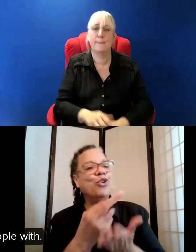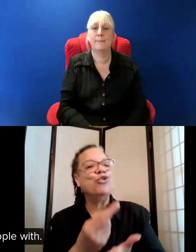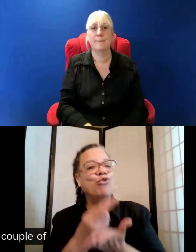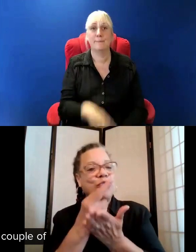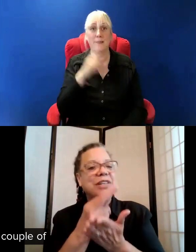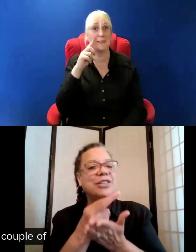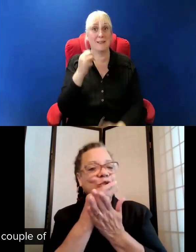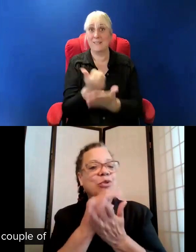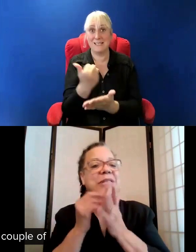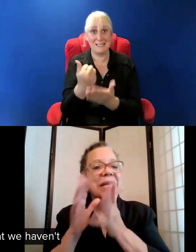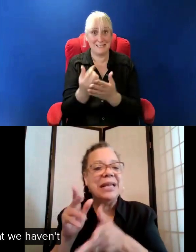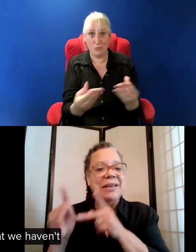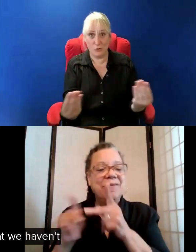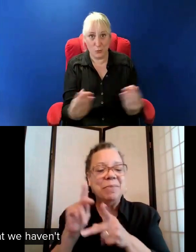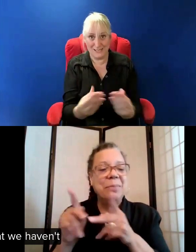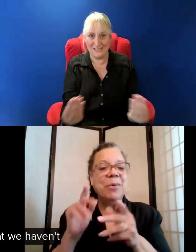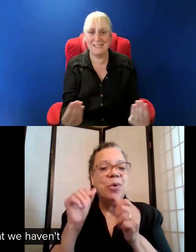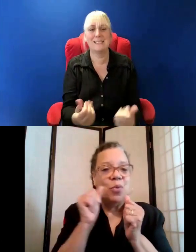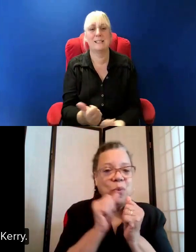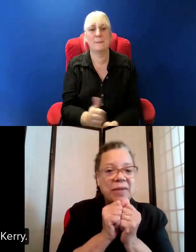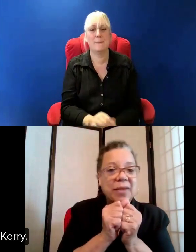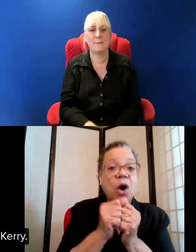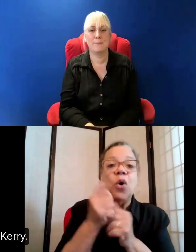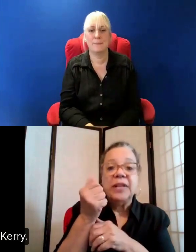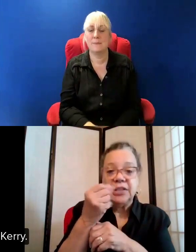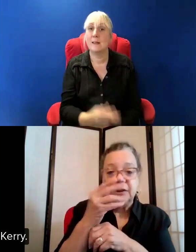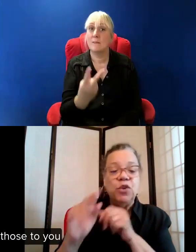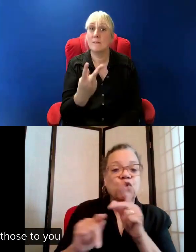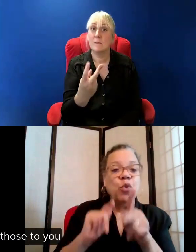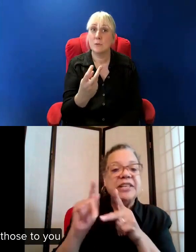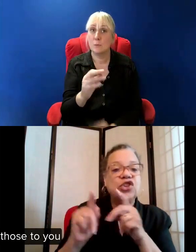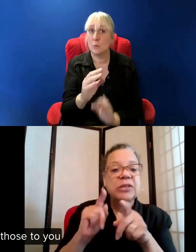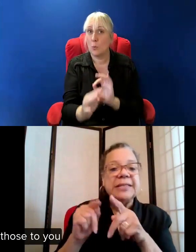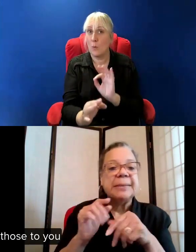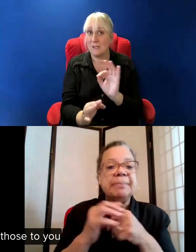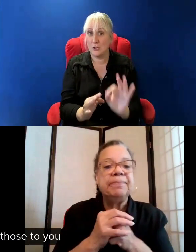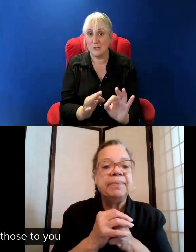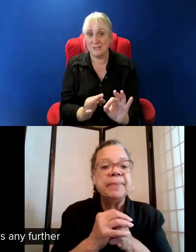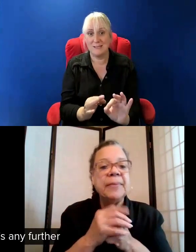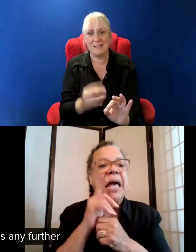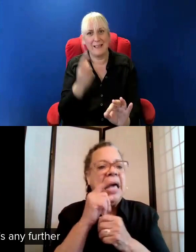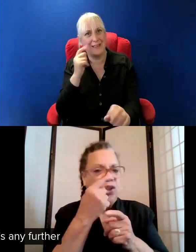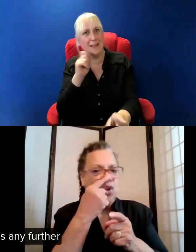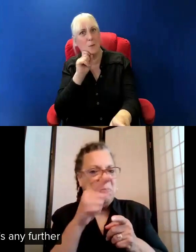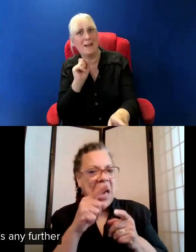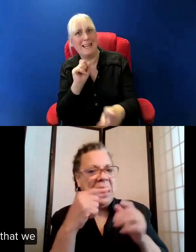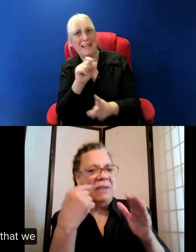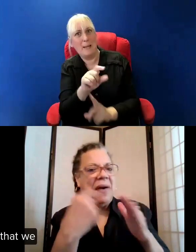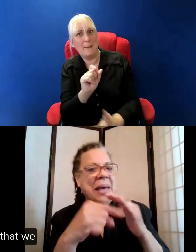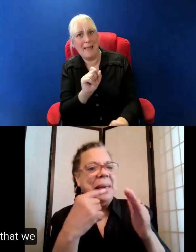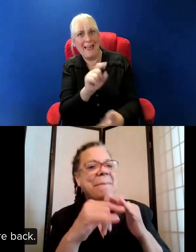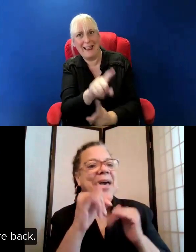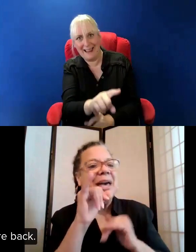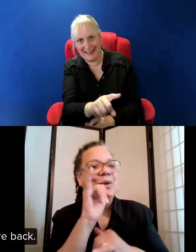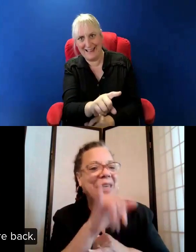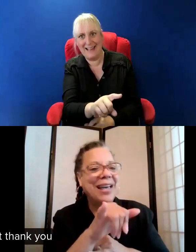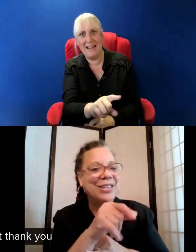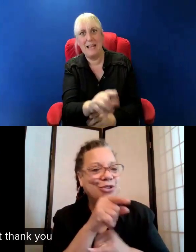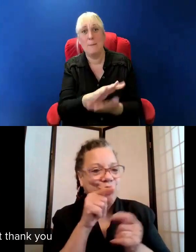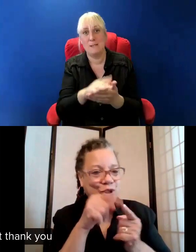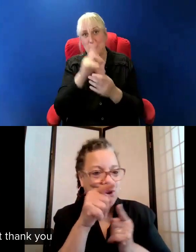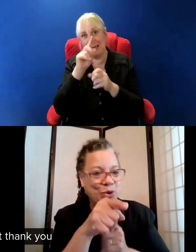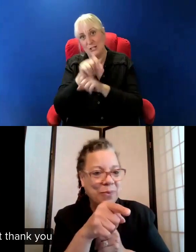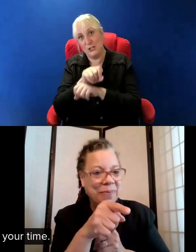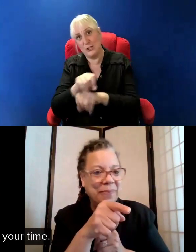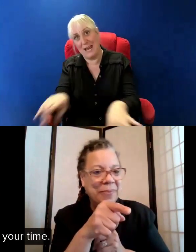people with. There is a couple of questions that we haven't got to. Kerry, I might email those to you in case there's any further insights that we can share back, but